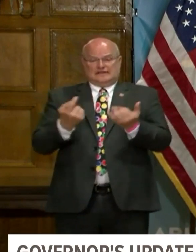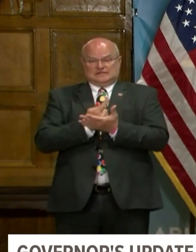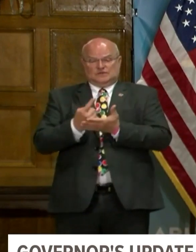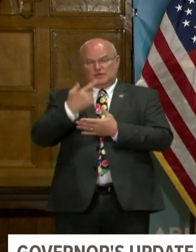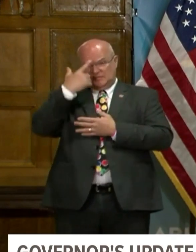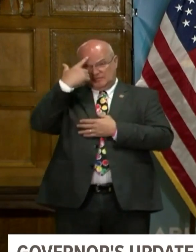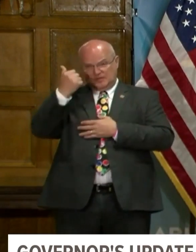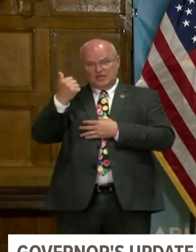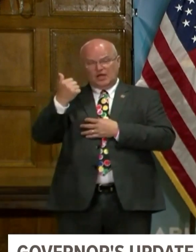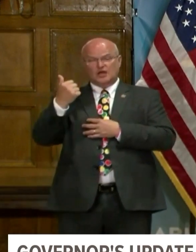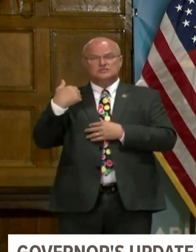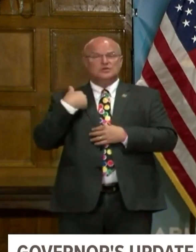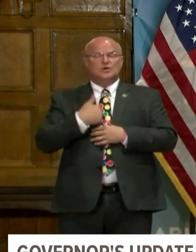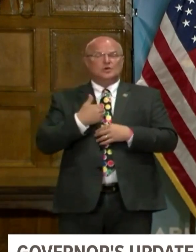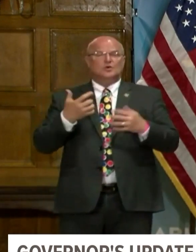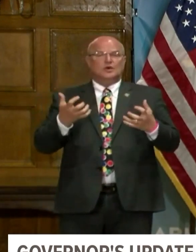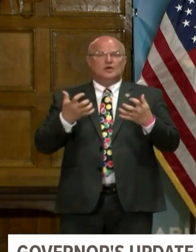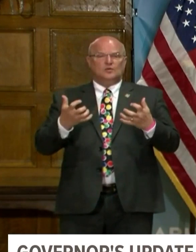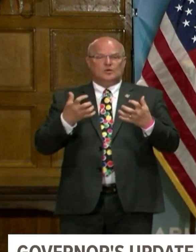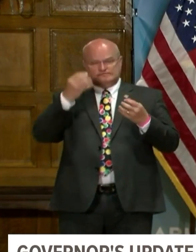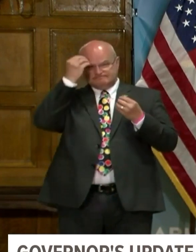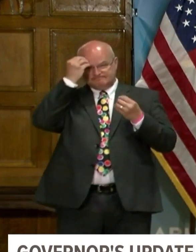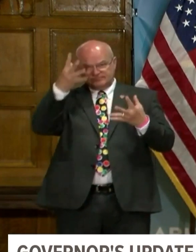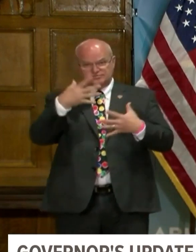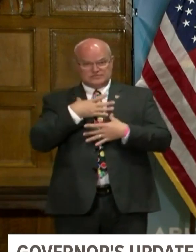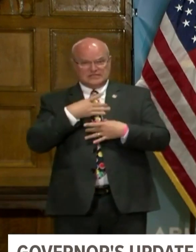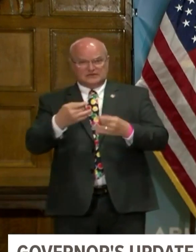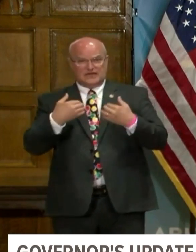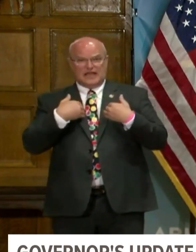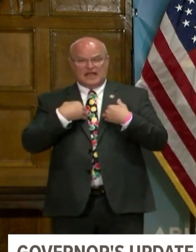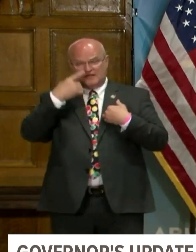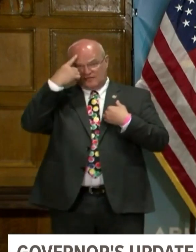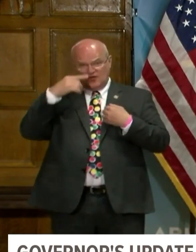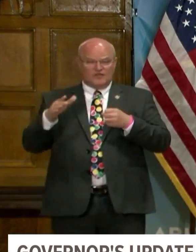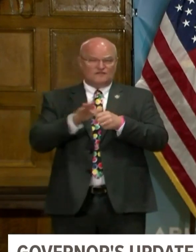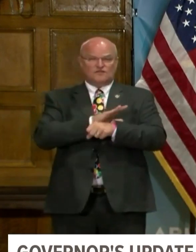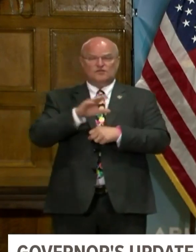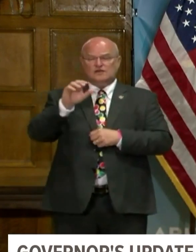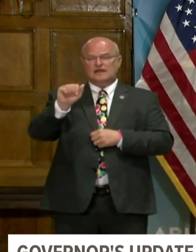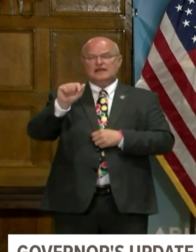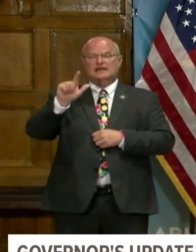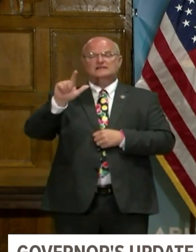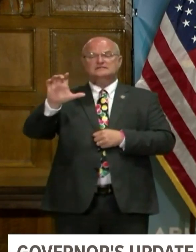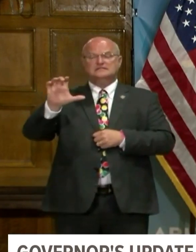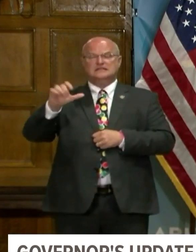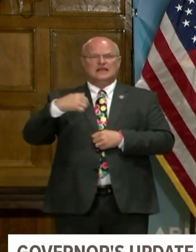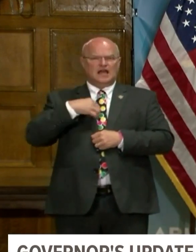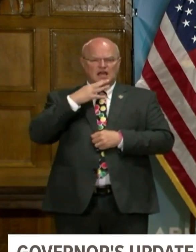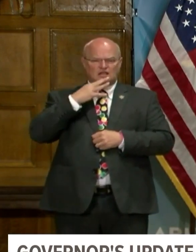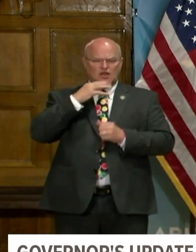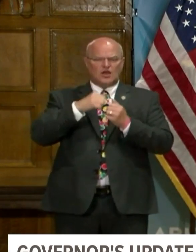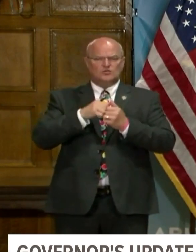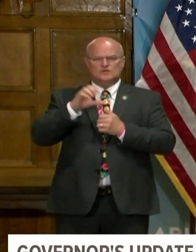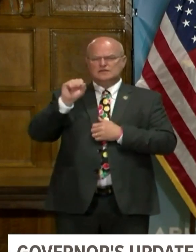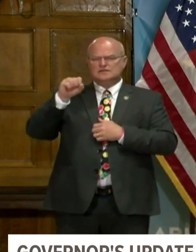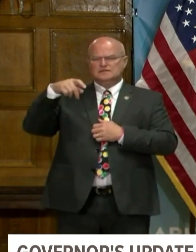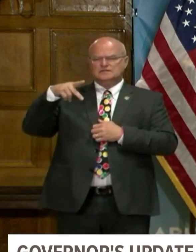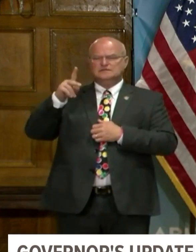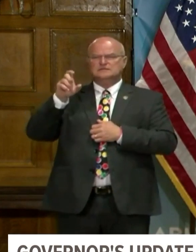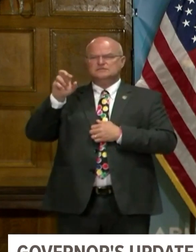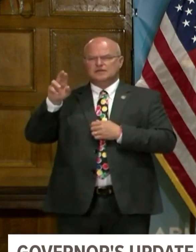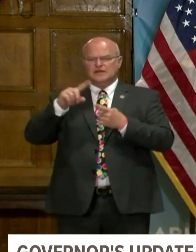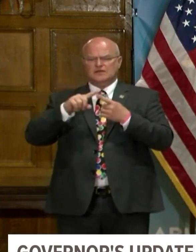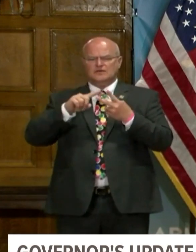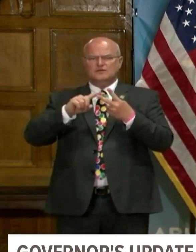week because they indicated an interest in having it before the full ALC. I spoke to the Speaker and I spoke to the Senate